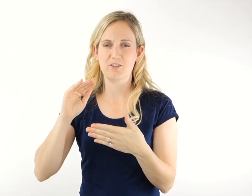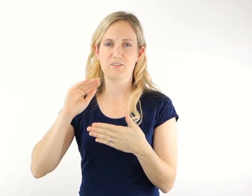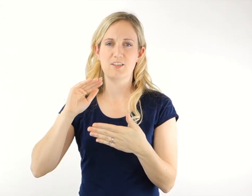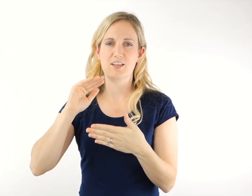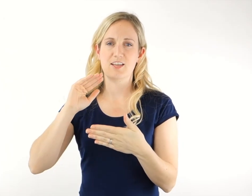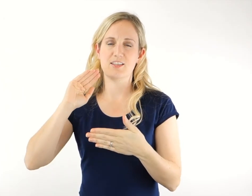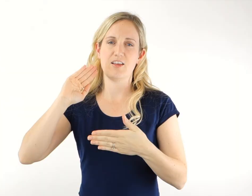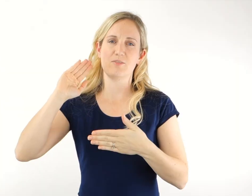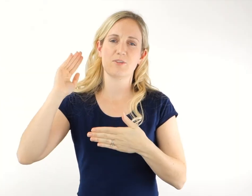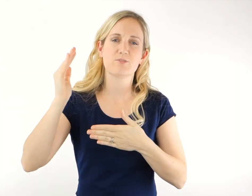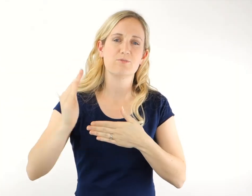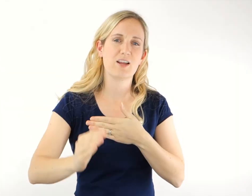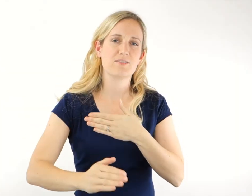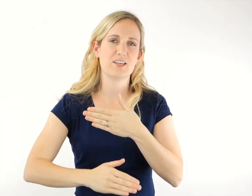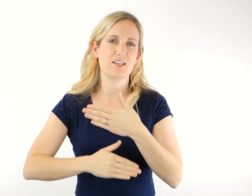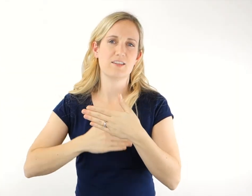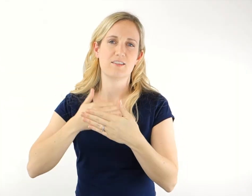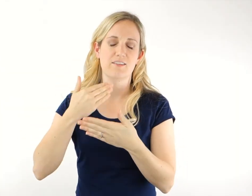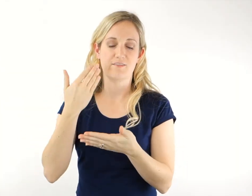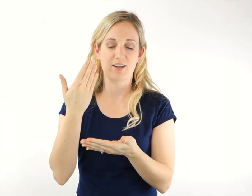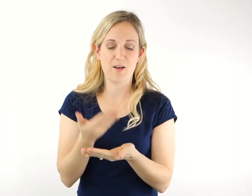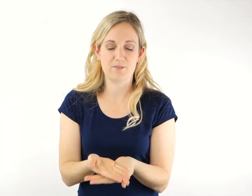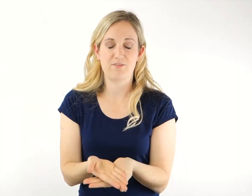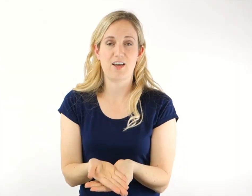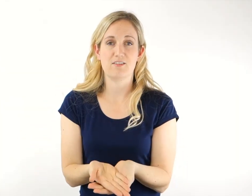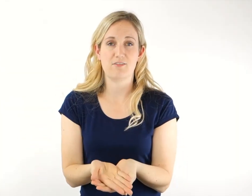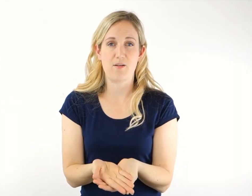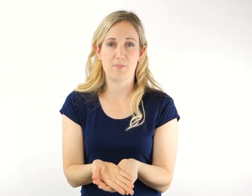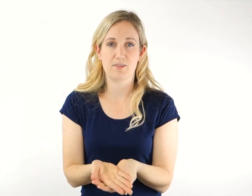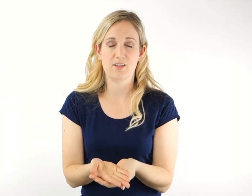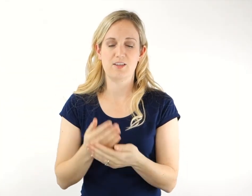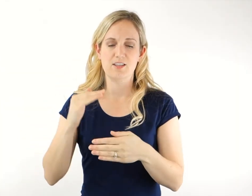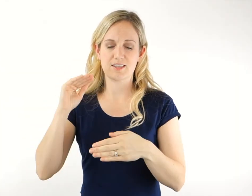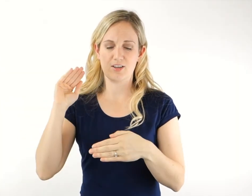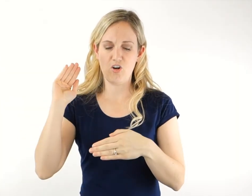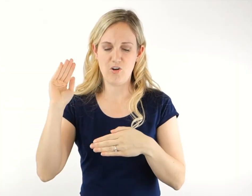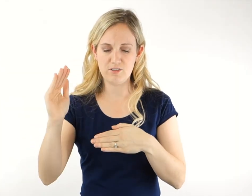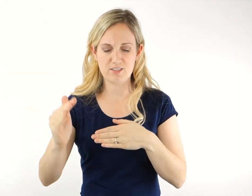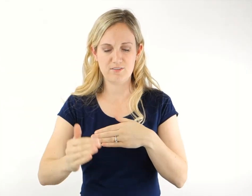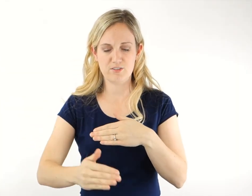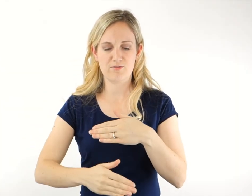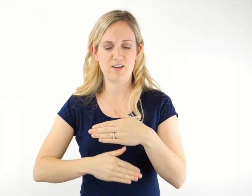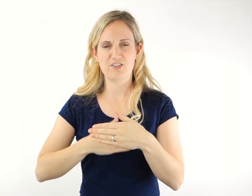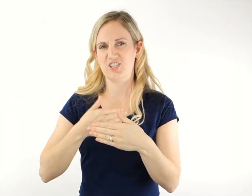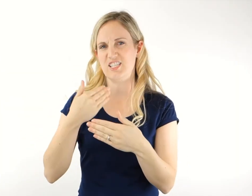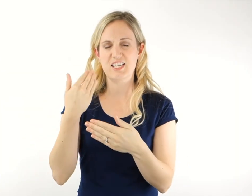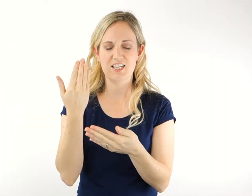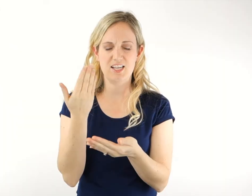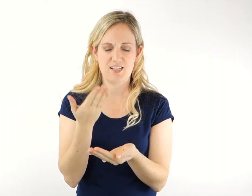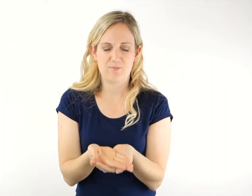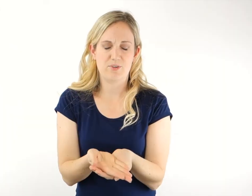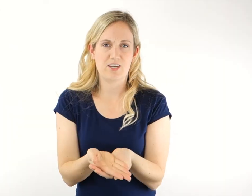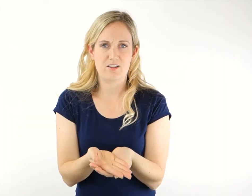at all. Then the other one goes around it and then comes flat on top. It's like all the stuff that's around it, you're just getting it and bringing it on